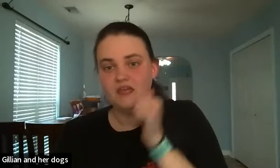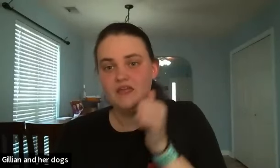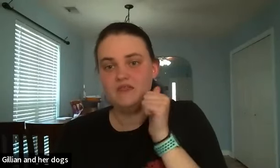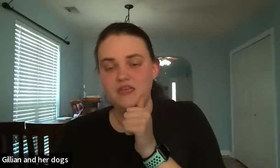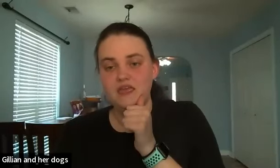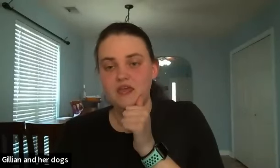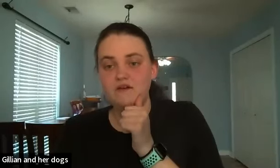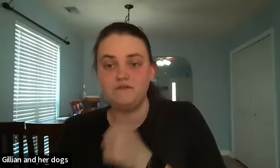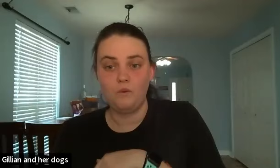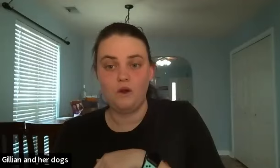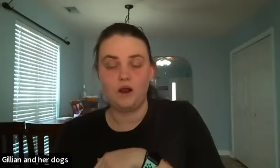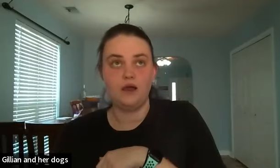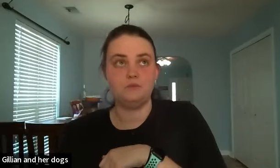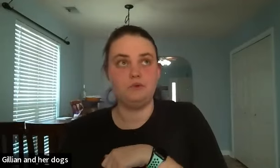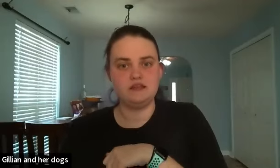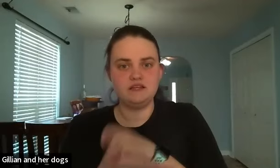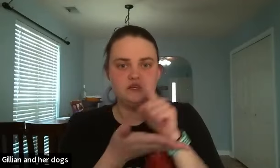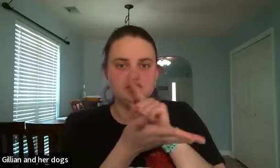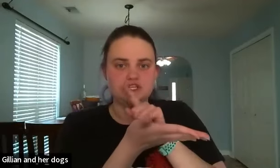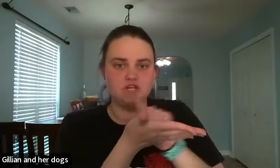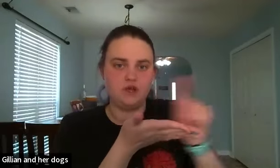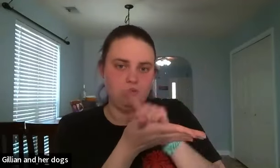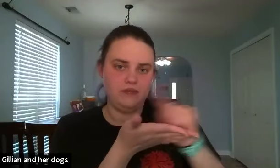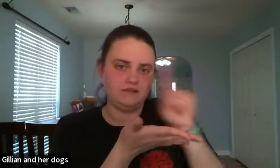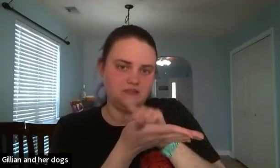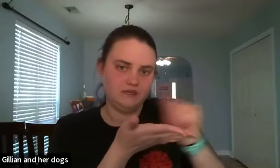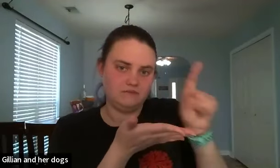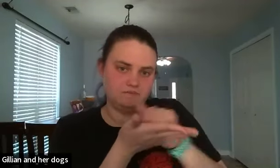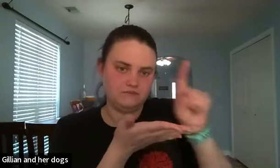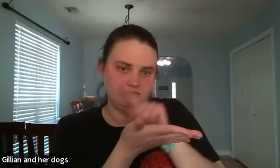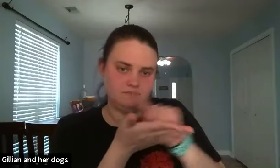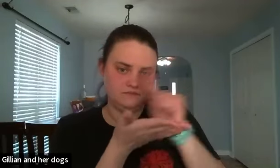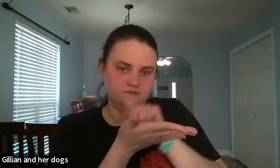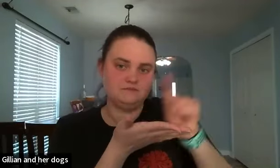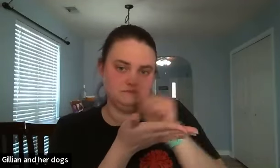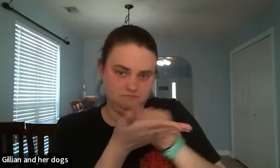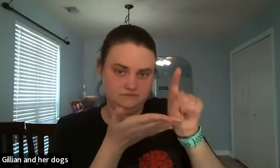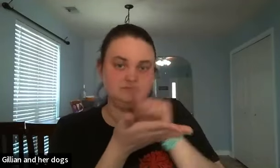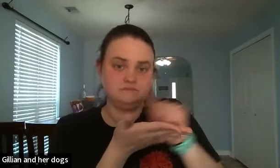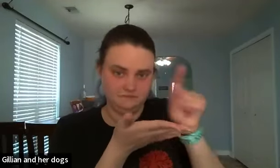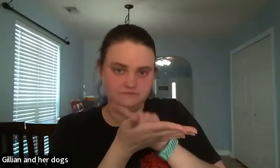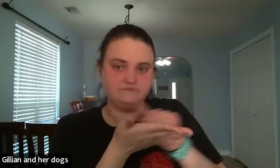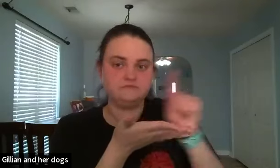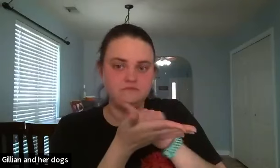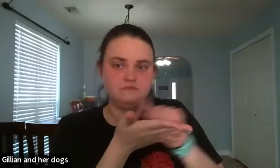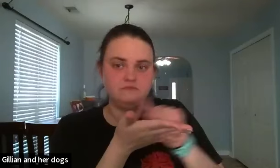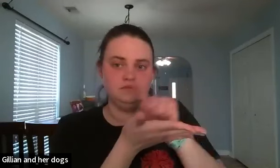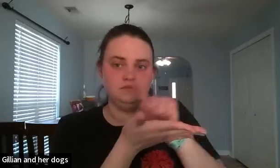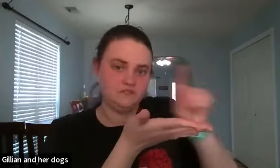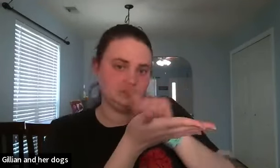And then for weekly, you're just going to go weekly. Mm-hmm. So it's